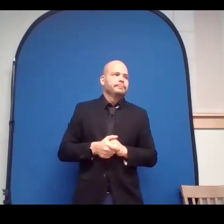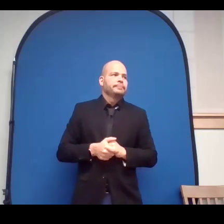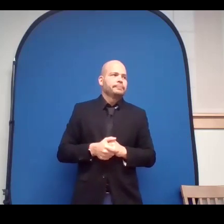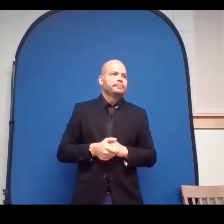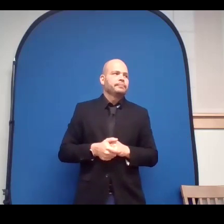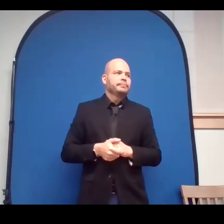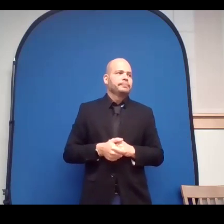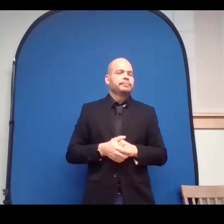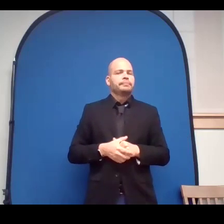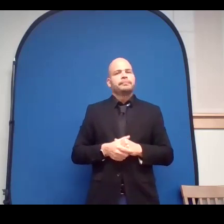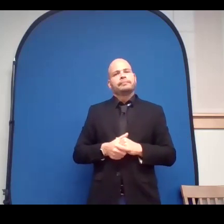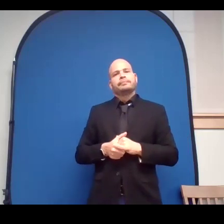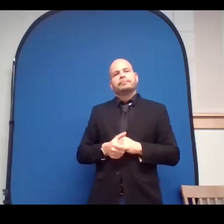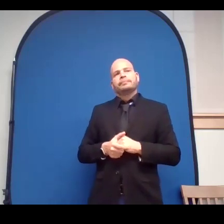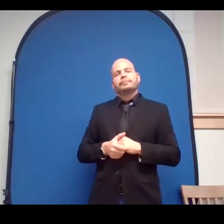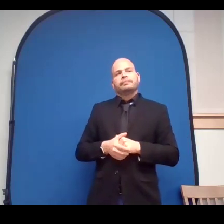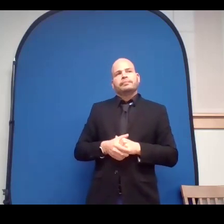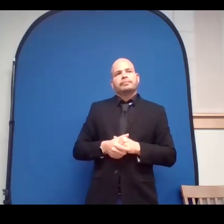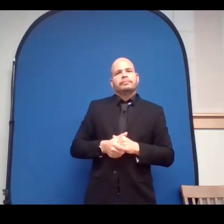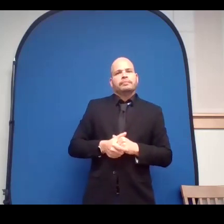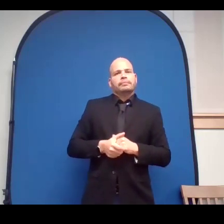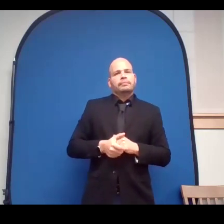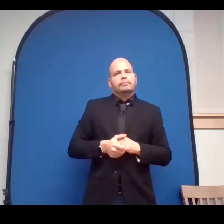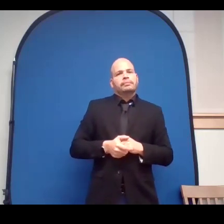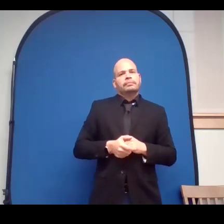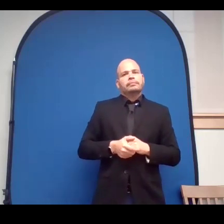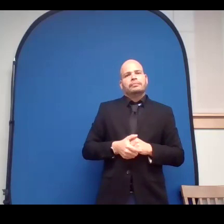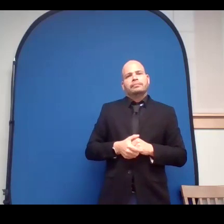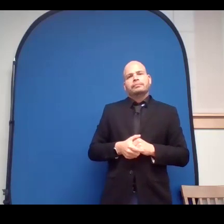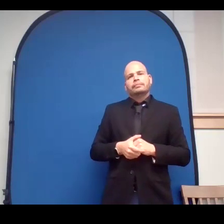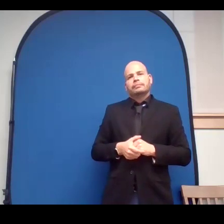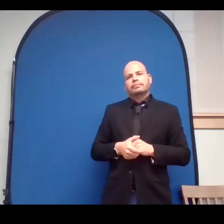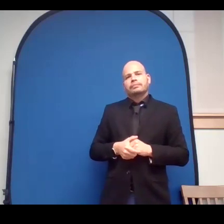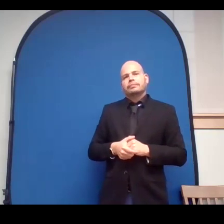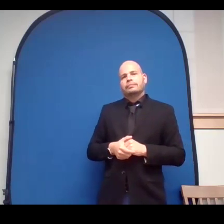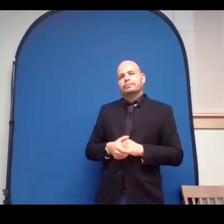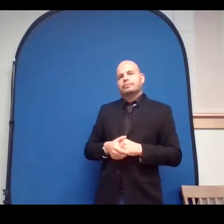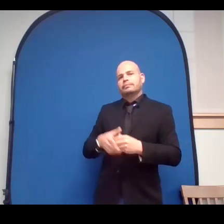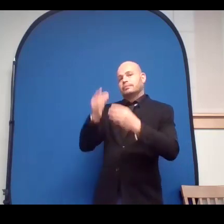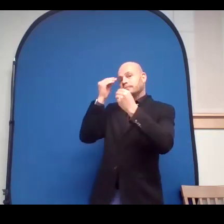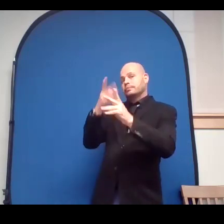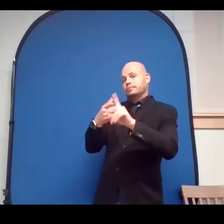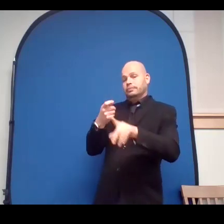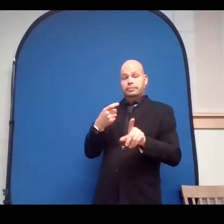this was spoken to me by Captain, or this is spoken to me by Staff Sergeant Hodgson.